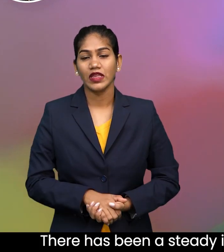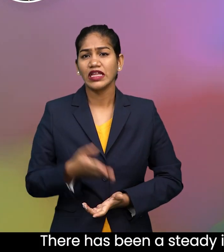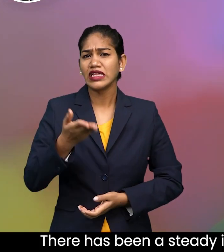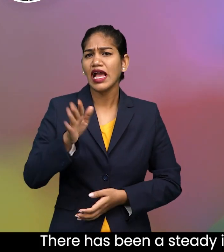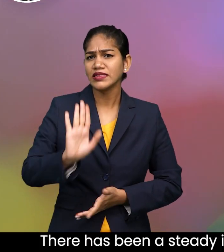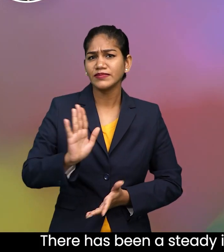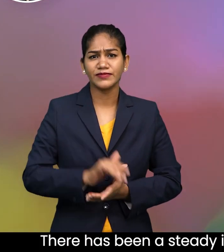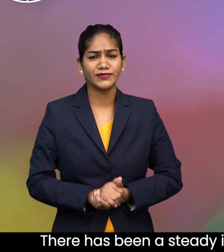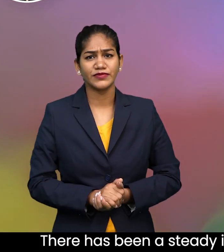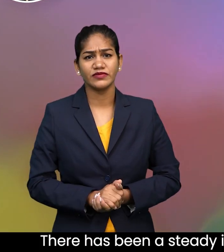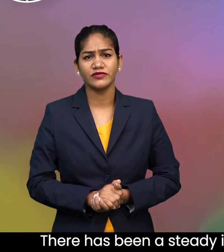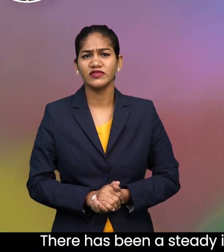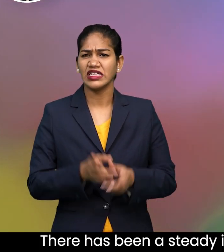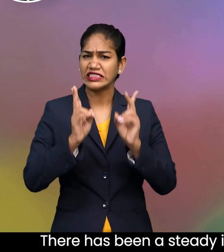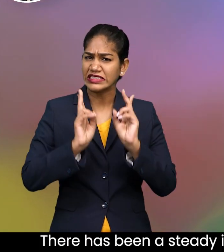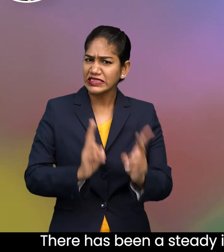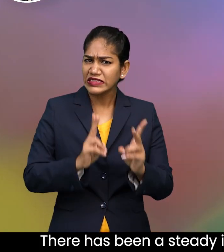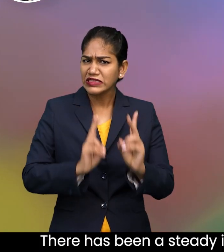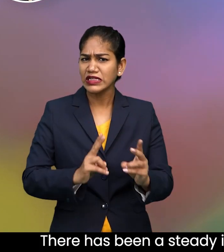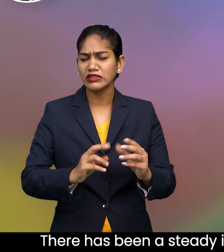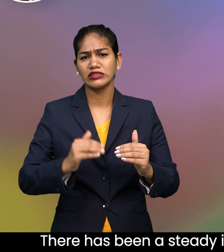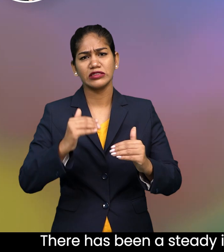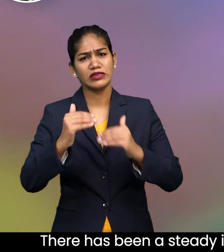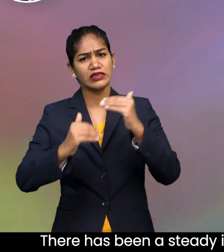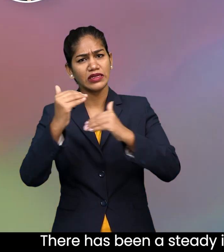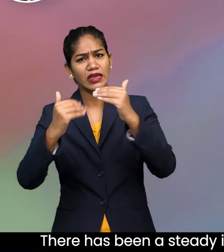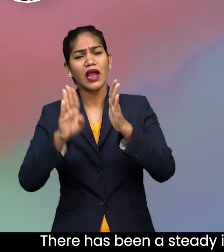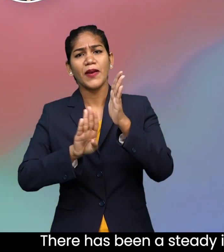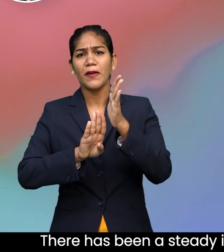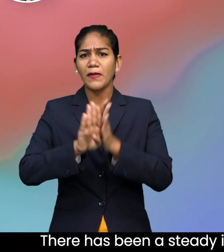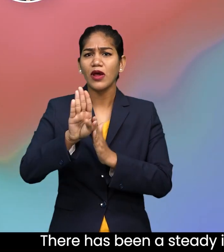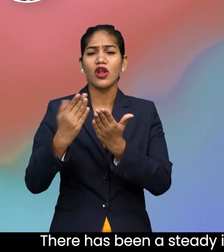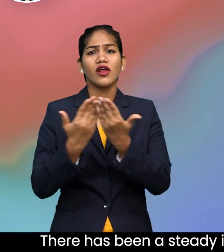There has been a steady improvement in the literacy levels in India.